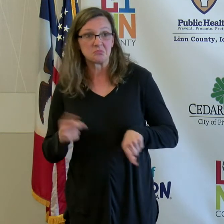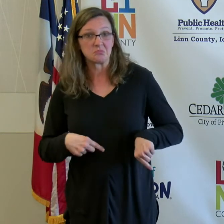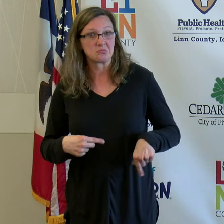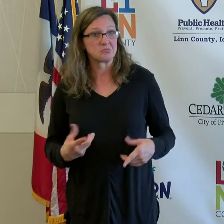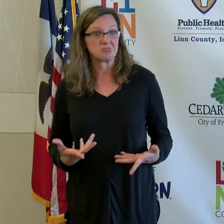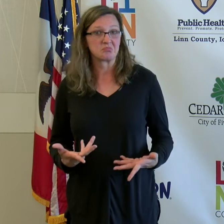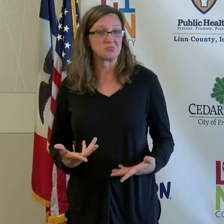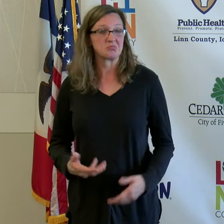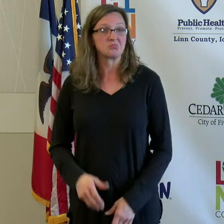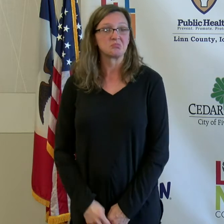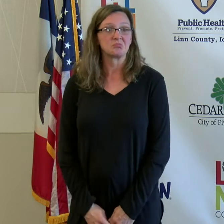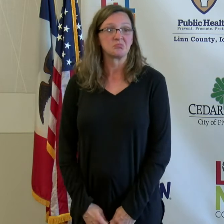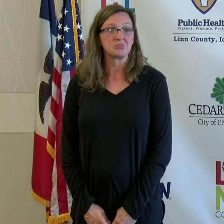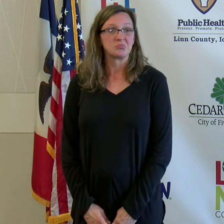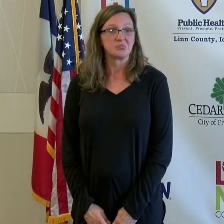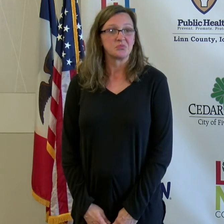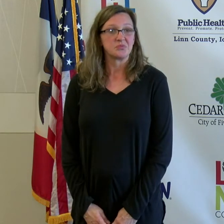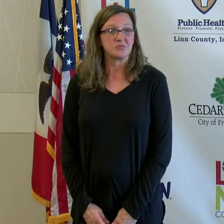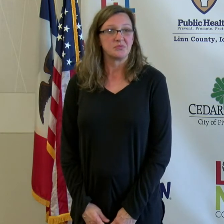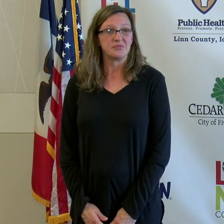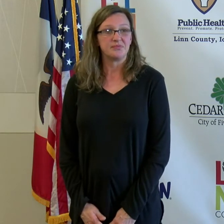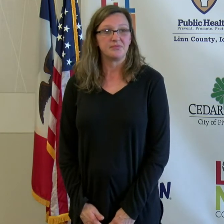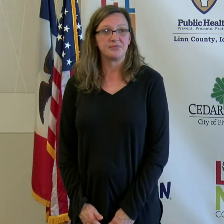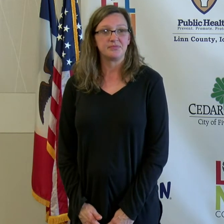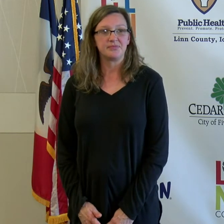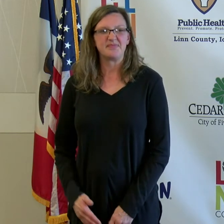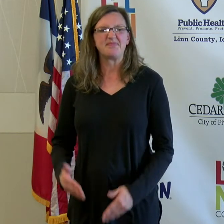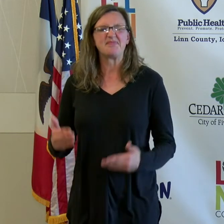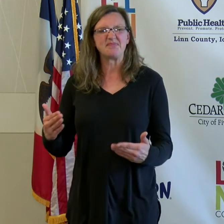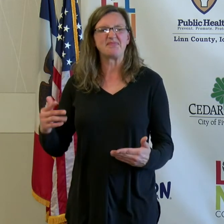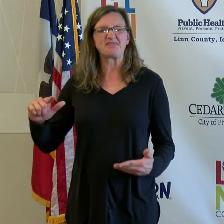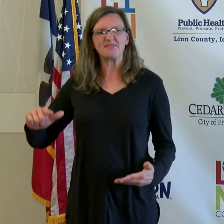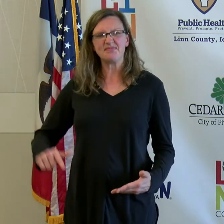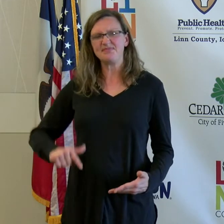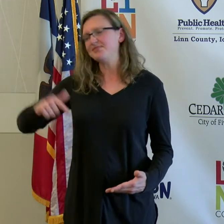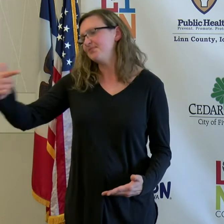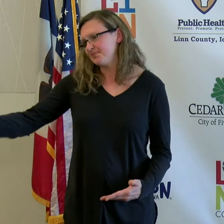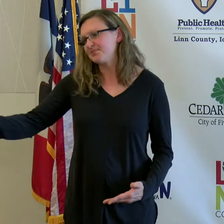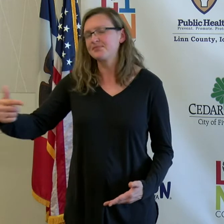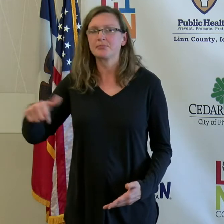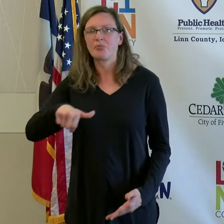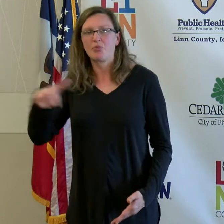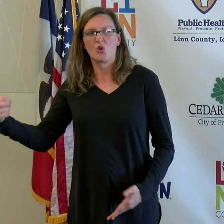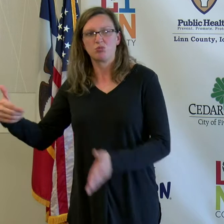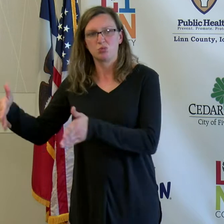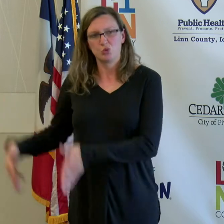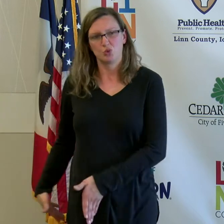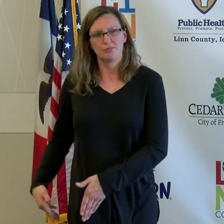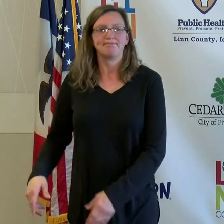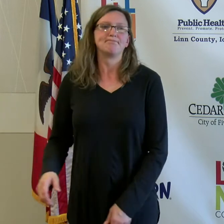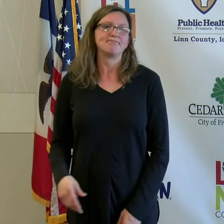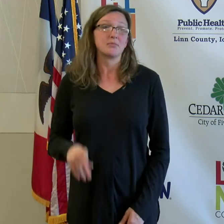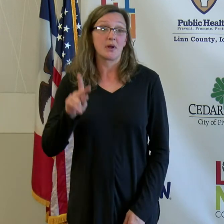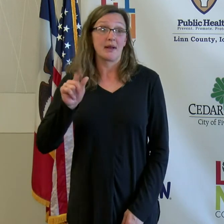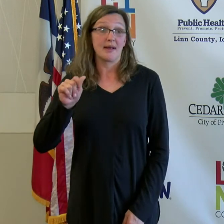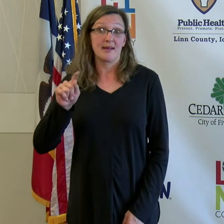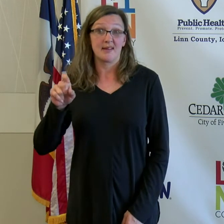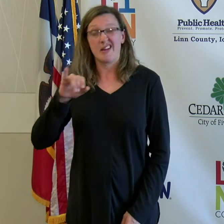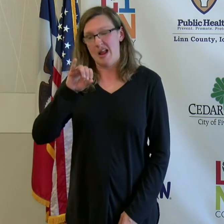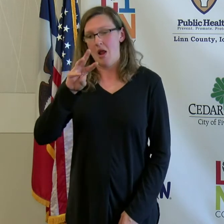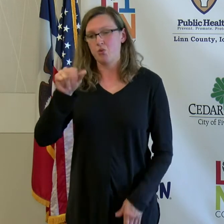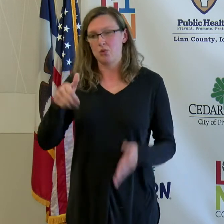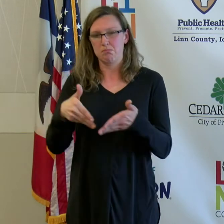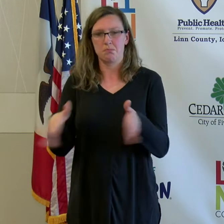If so, I think we'll go ahead and move to Kate Payne with Iowa Public Radio. Kate, let's do a quick mic check and make sure that you're unmuted, and